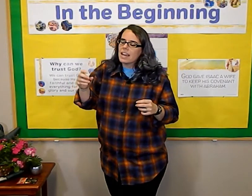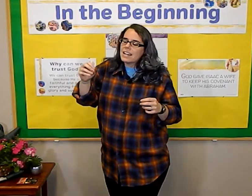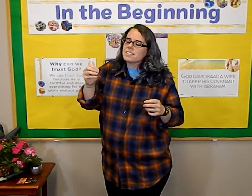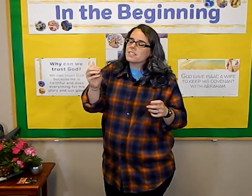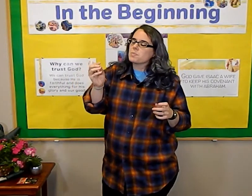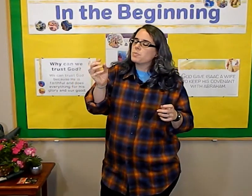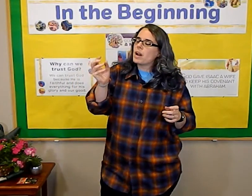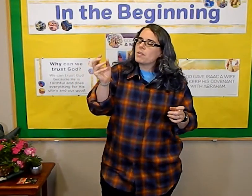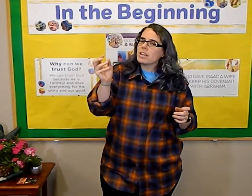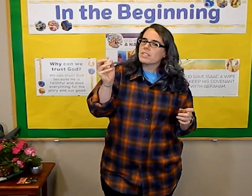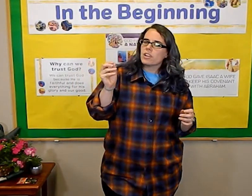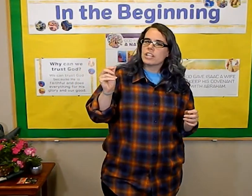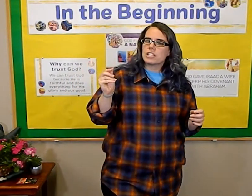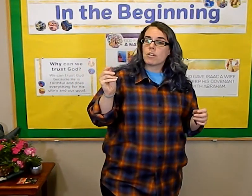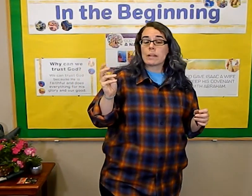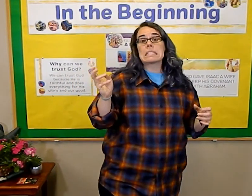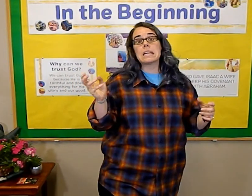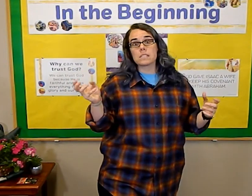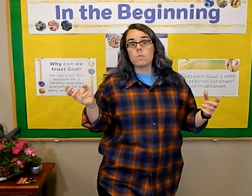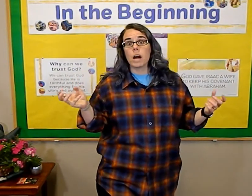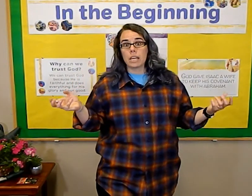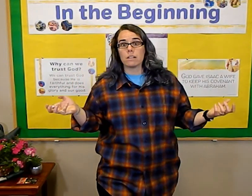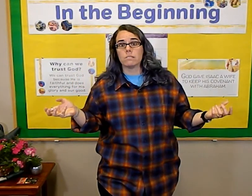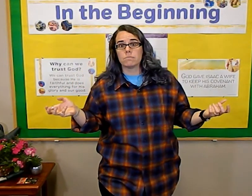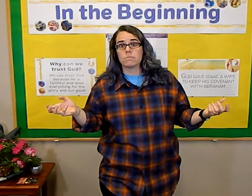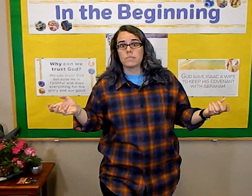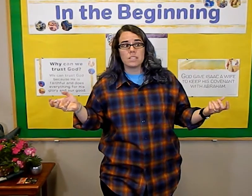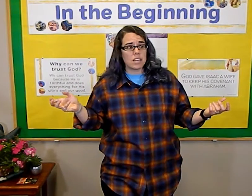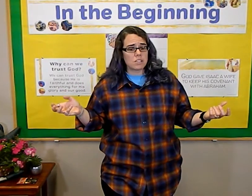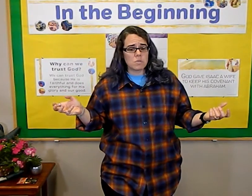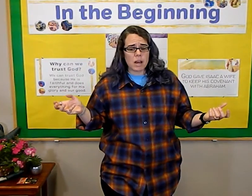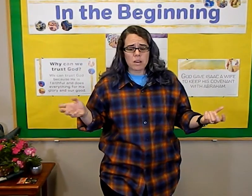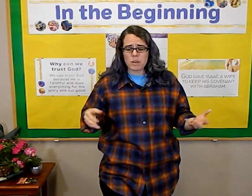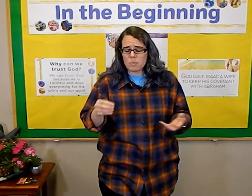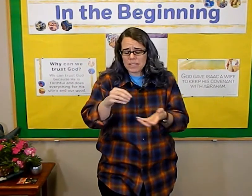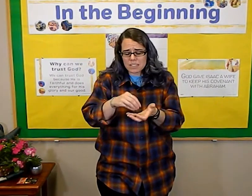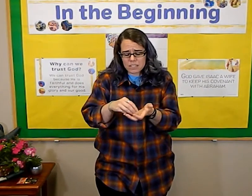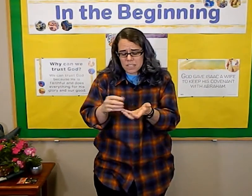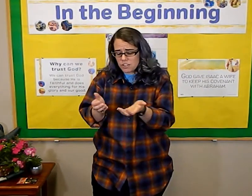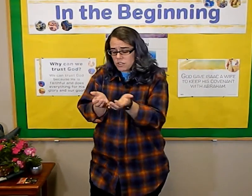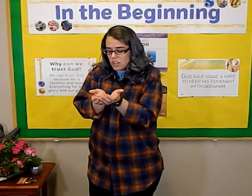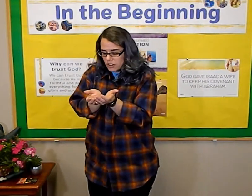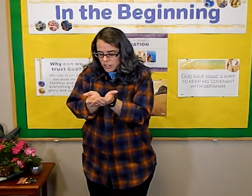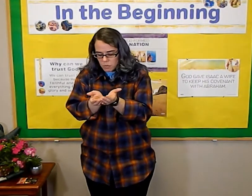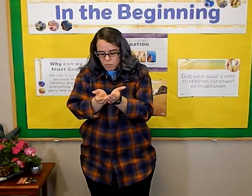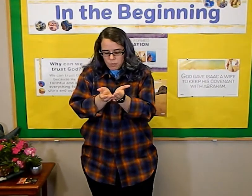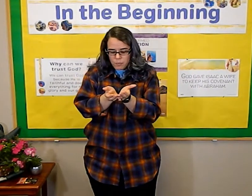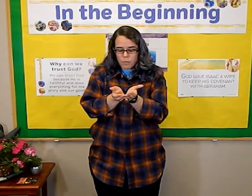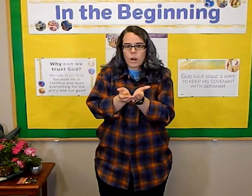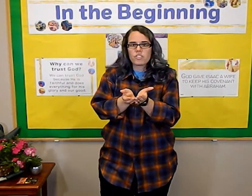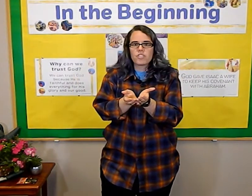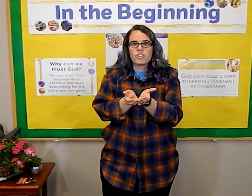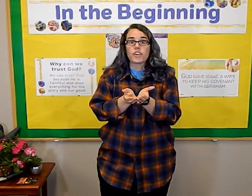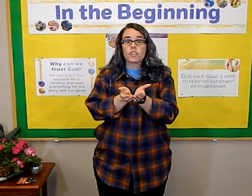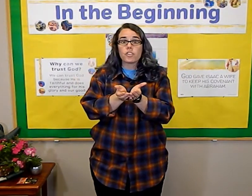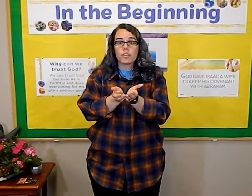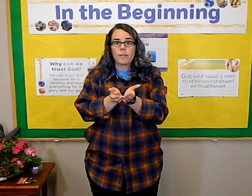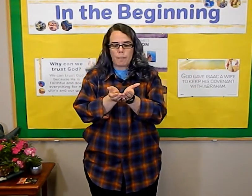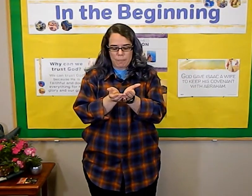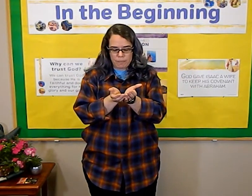it's sprouting and starting to grow, and it takes a while. It takes a while. When you plant a seed, you sit there and you watch the dirt